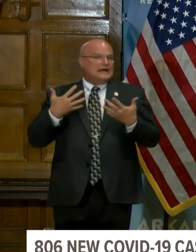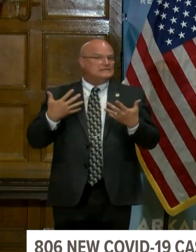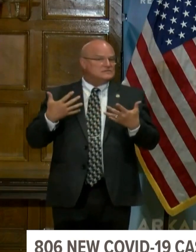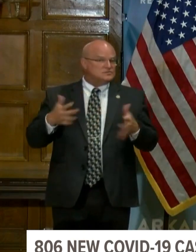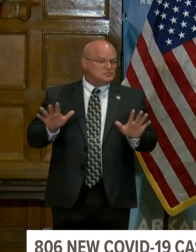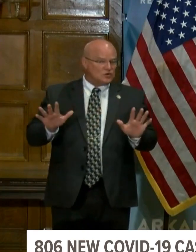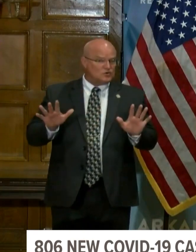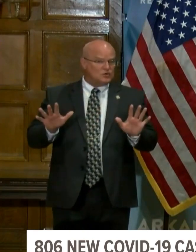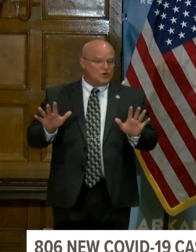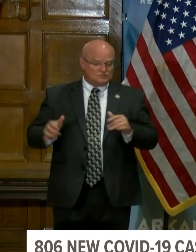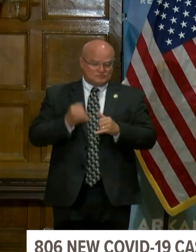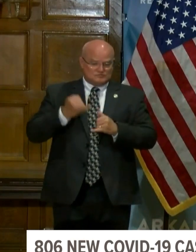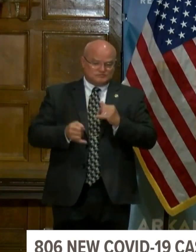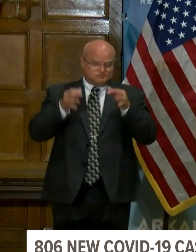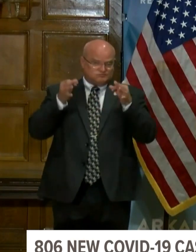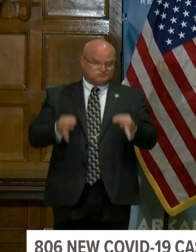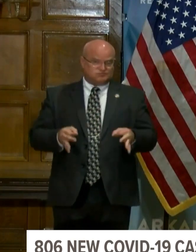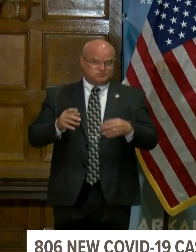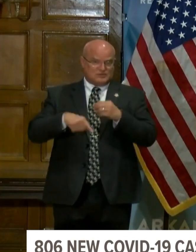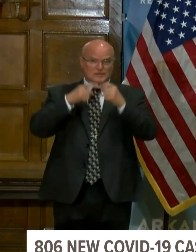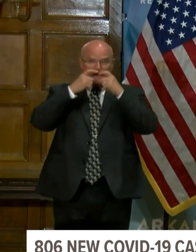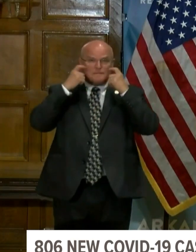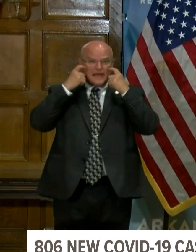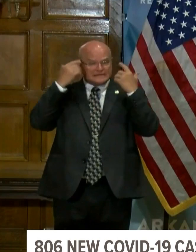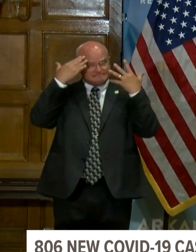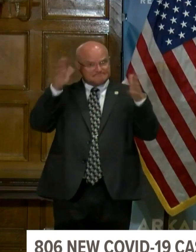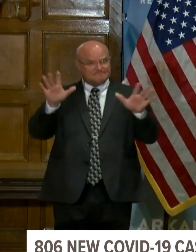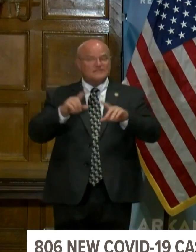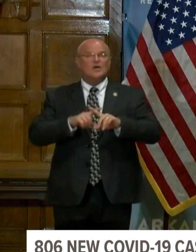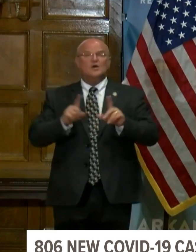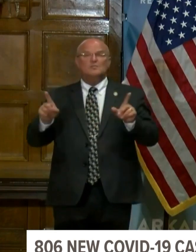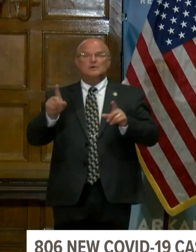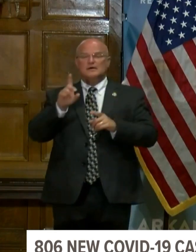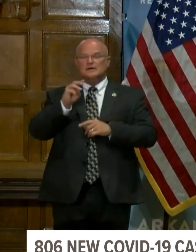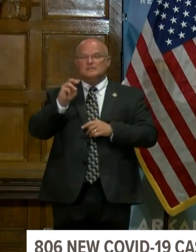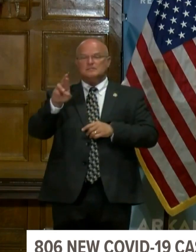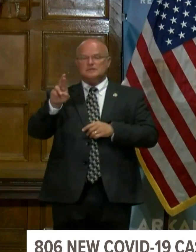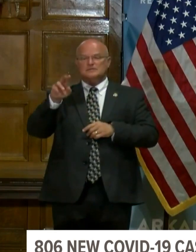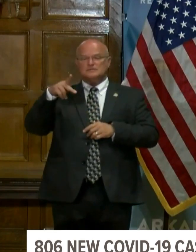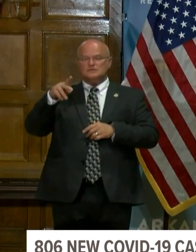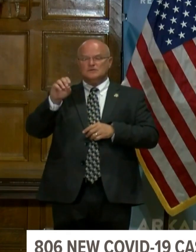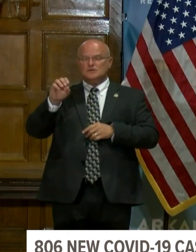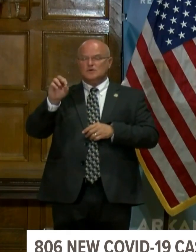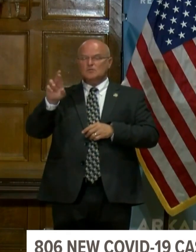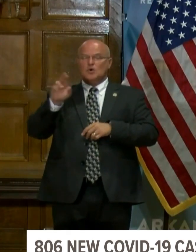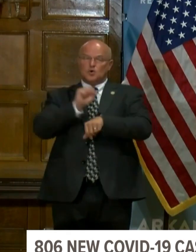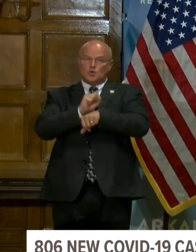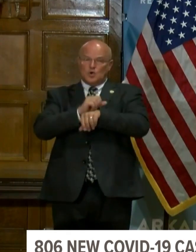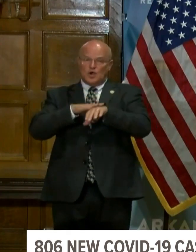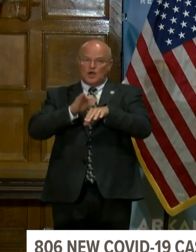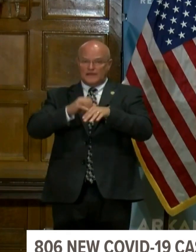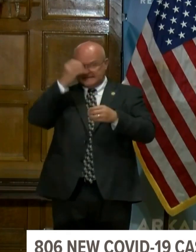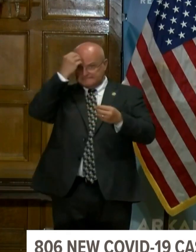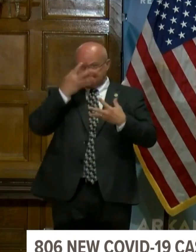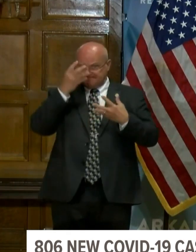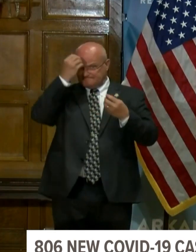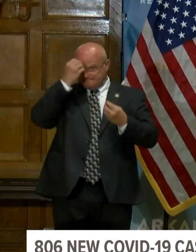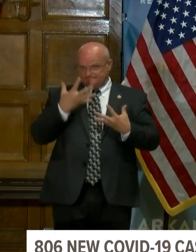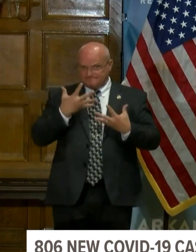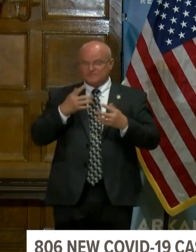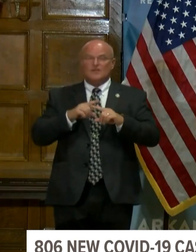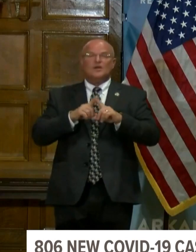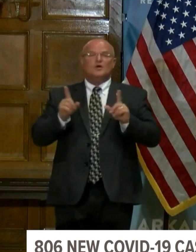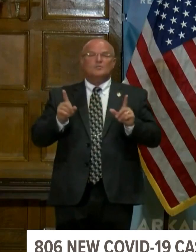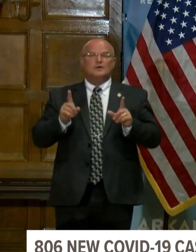that it's been a final determination about masks, but Mr. Poore is working on that and is keeping me apprised.